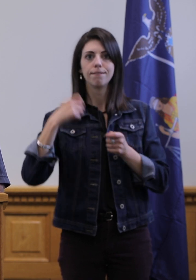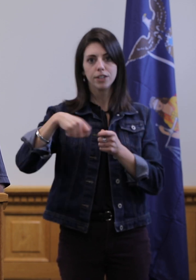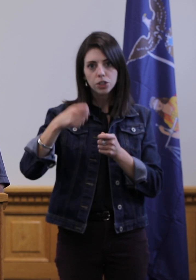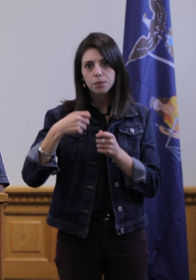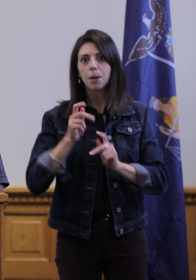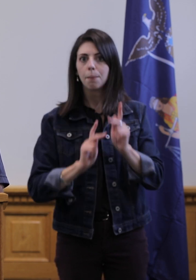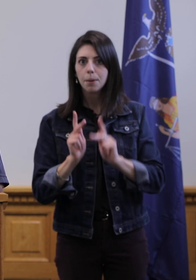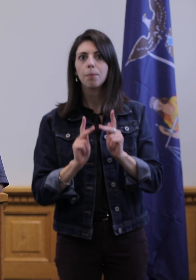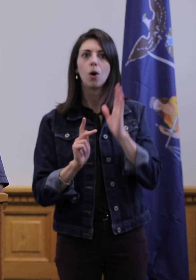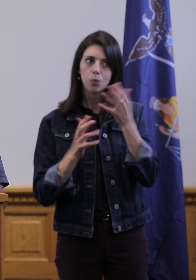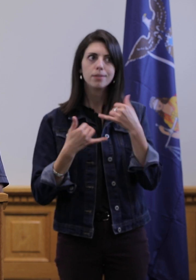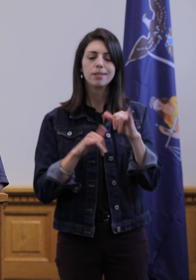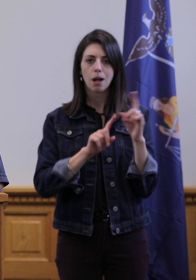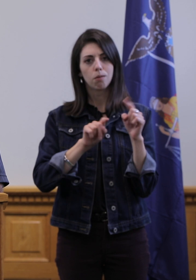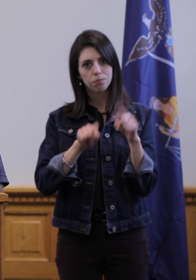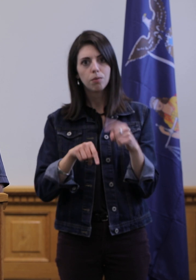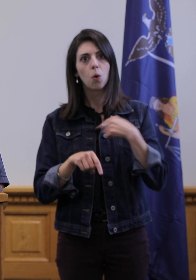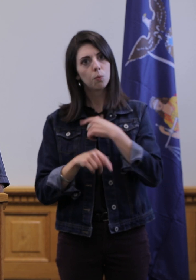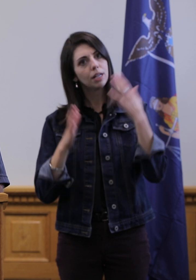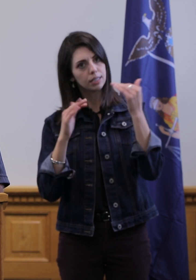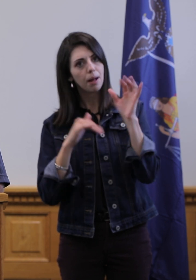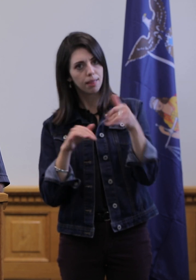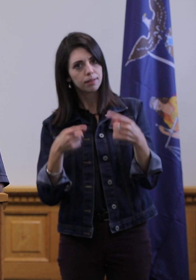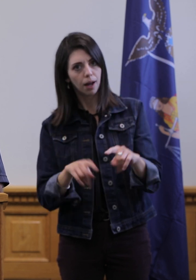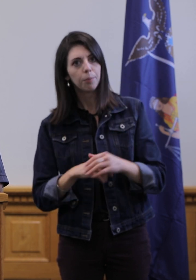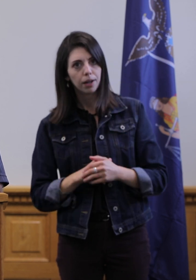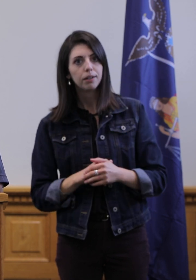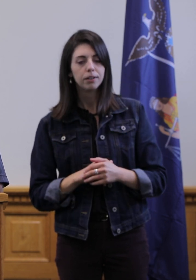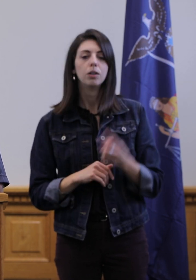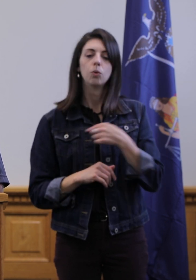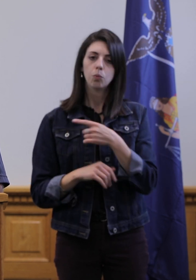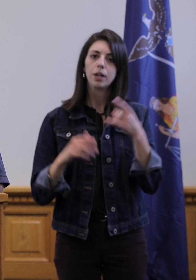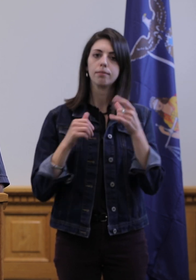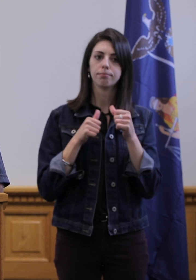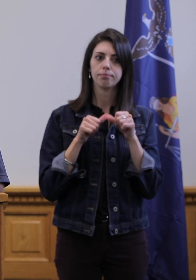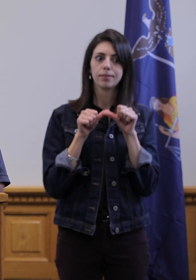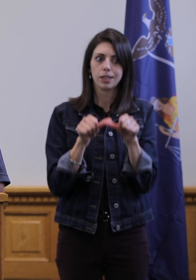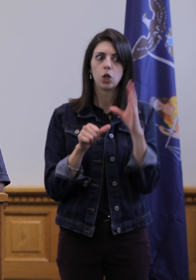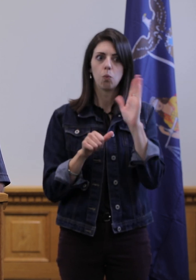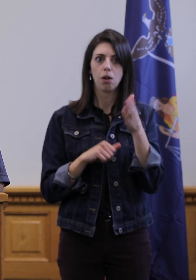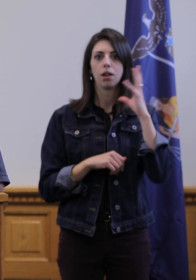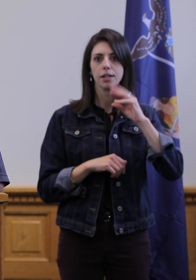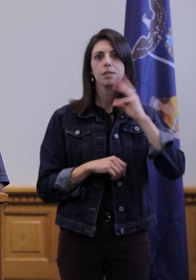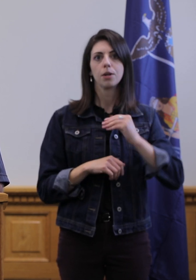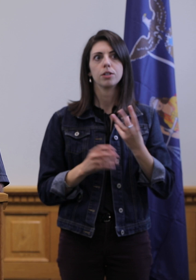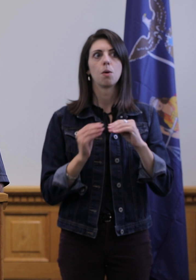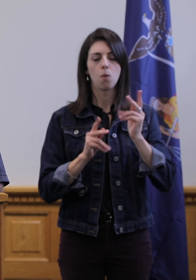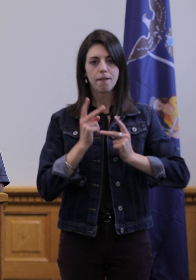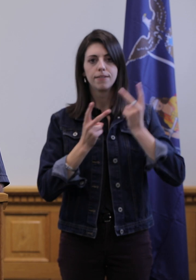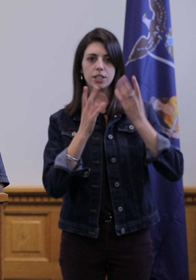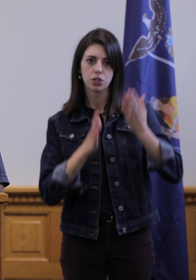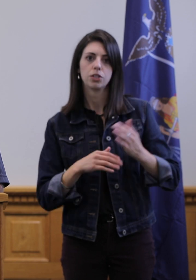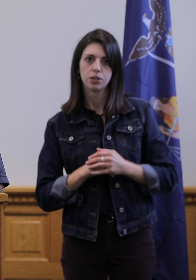we had come to expect in the average year, and to some degree, what we will continue to experience. Now, more than